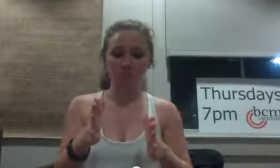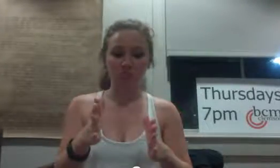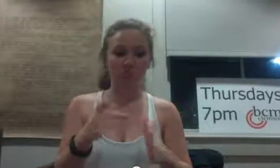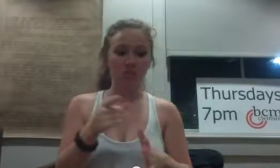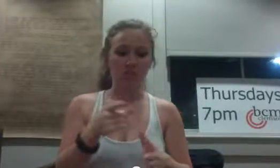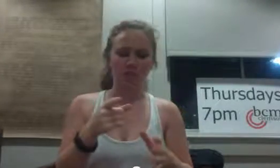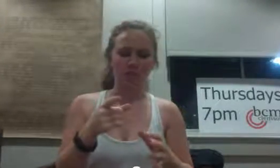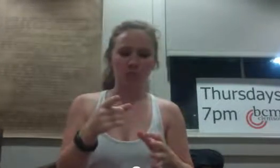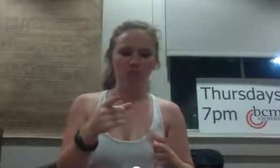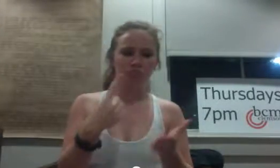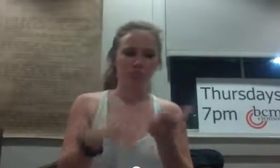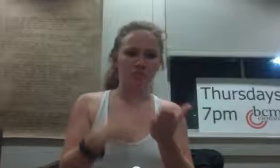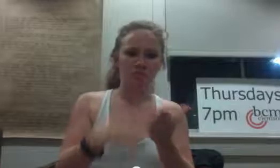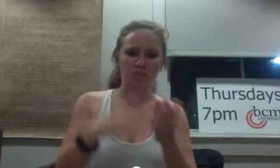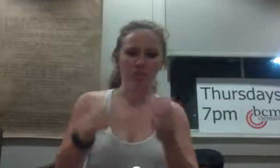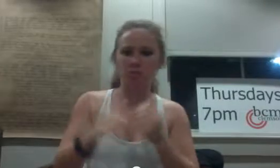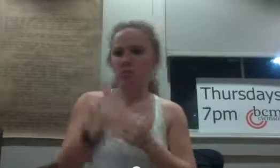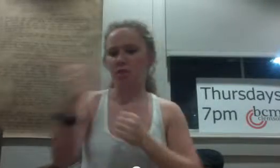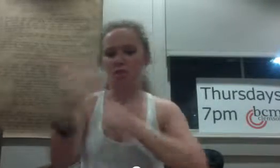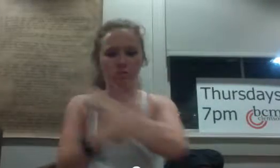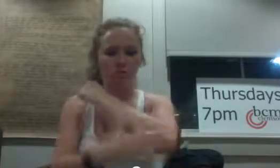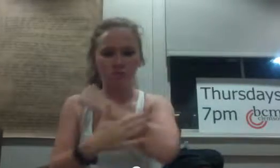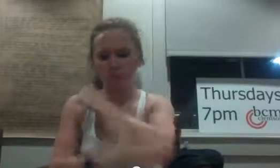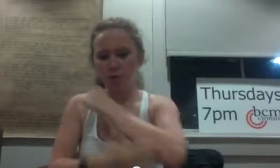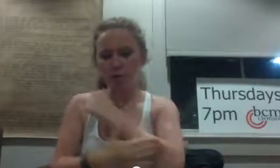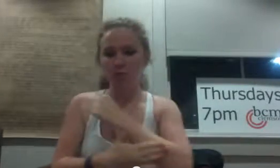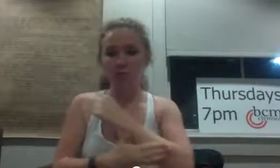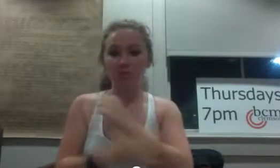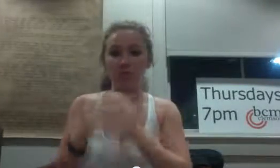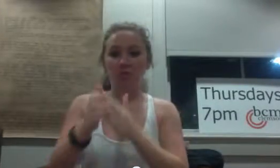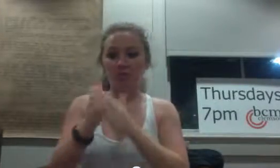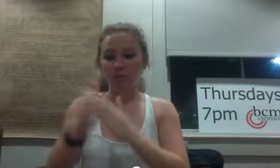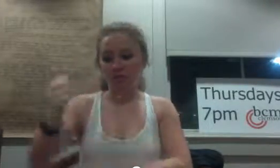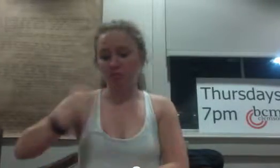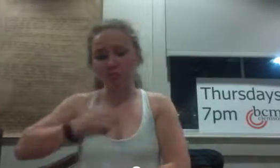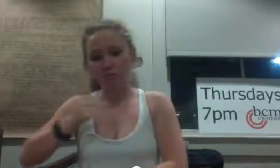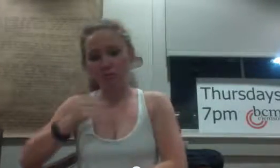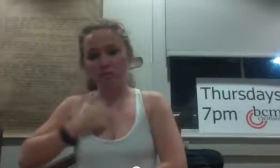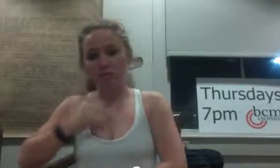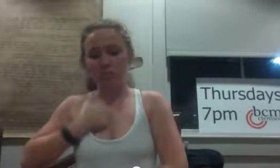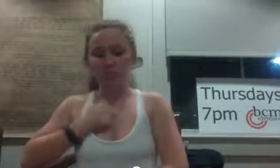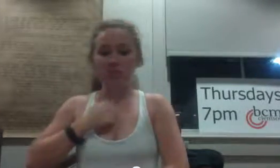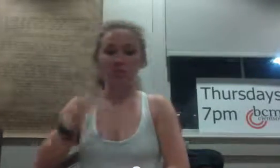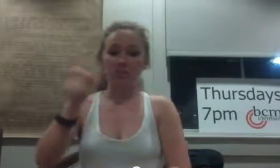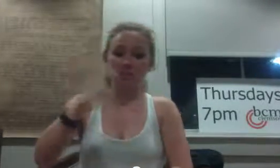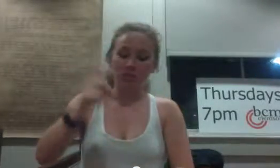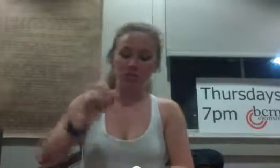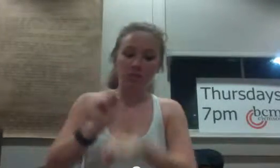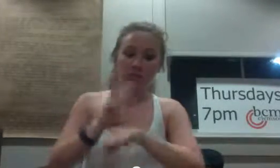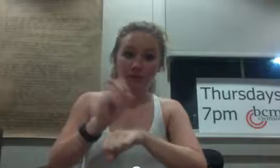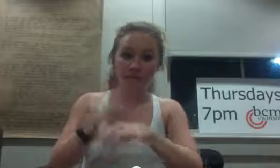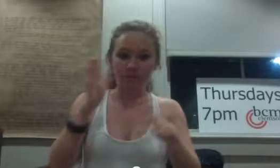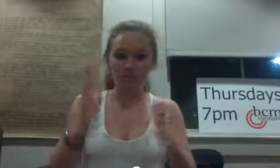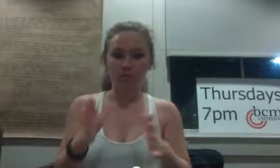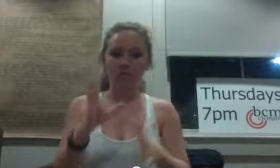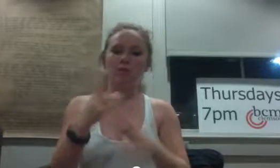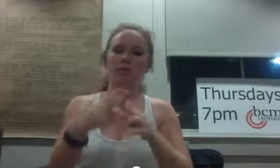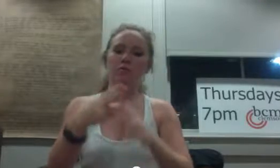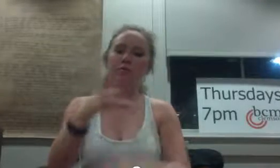So the next branch is the executive, and the president's the leader of that. He goes to other countries, he's the commander in